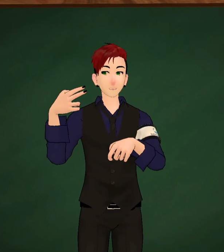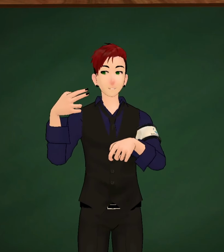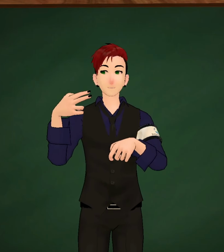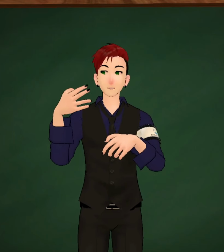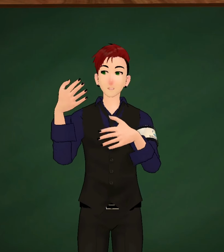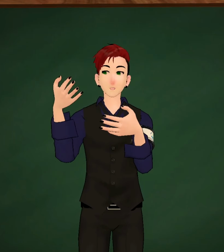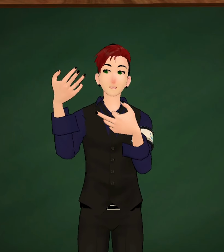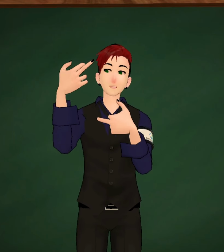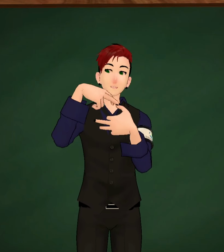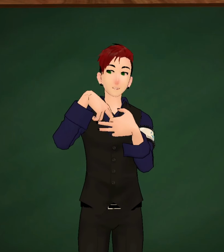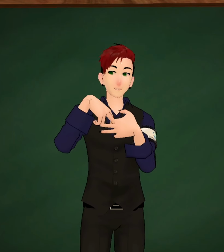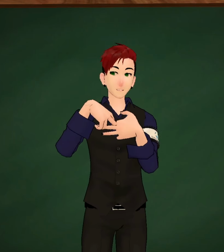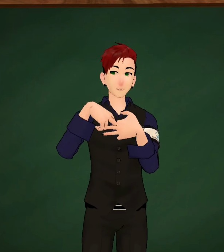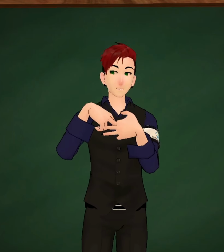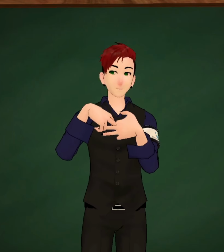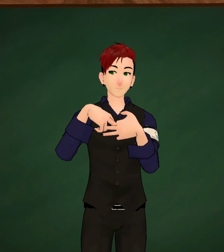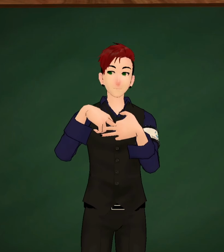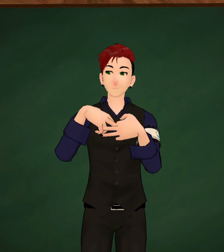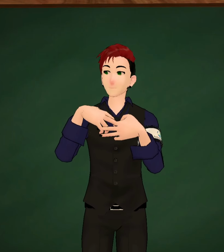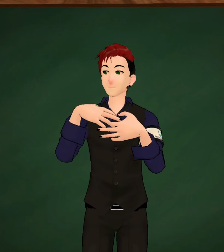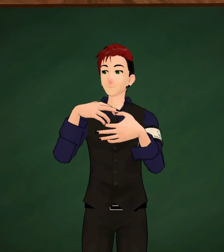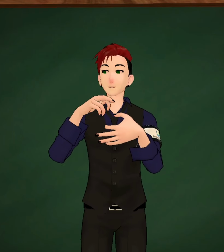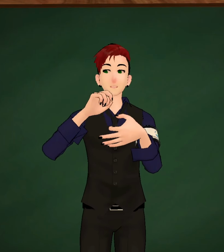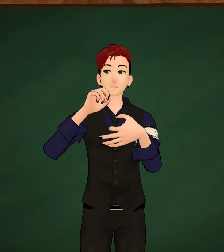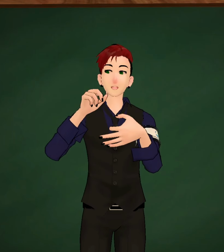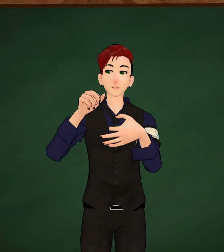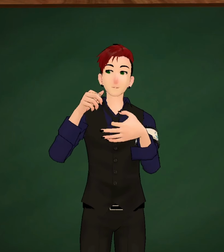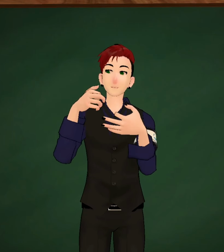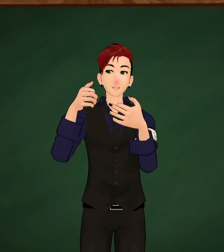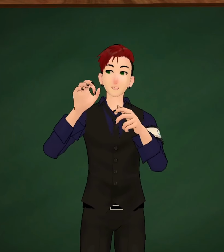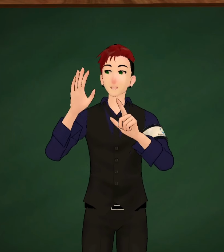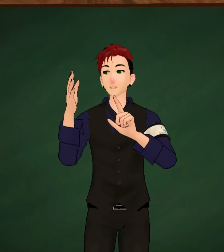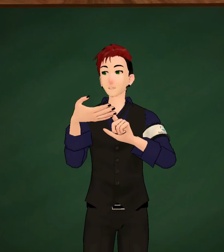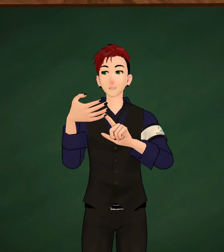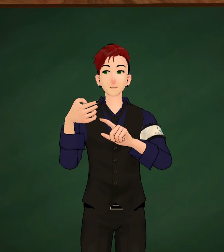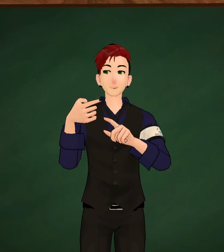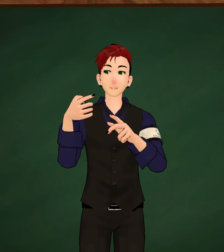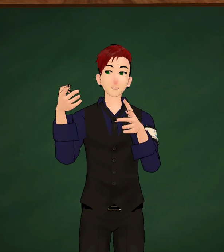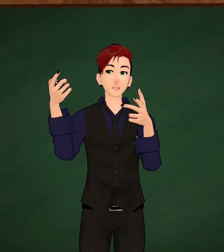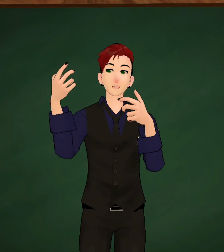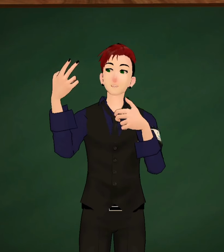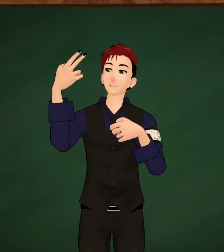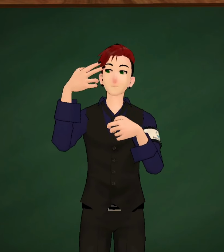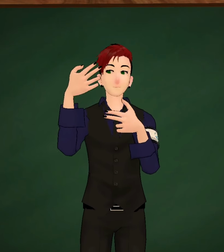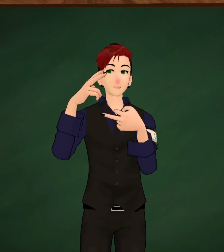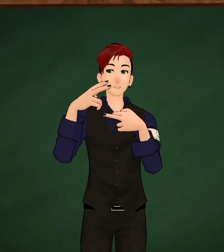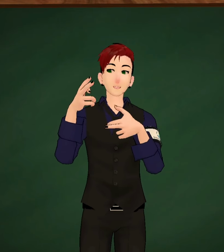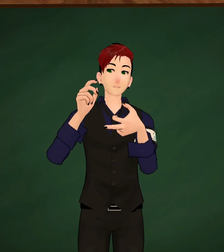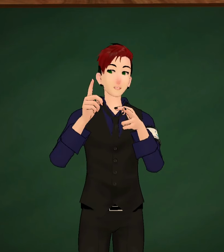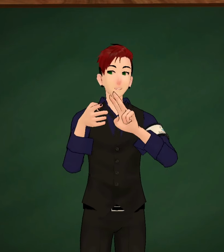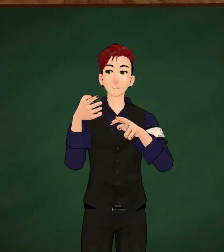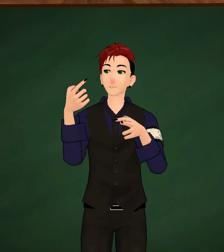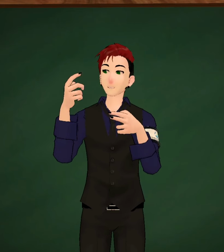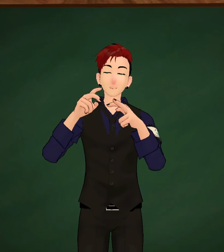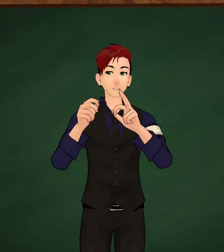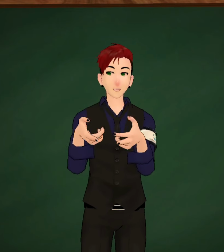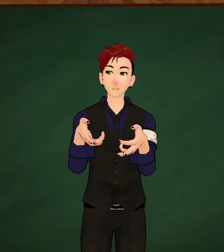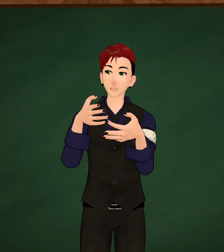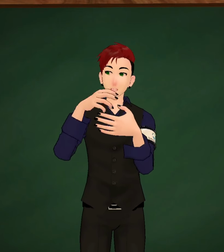hands and you want to get them involved. You're not probably going to be able to convince them to be like, hey, join the Helping Hands Discord server and come to classes